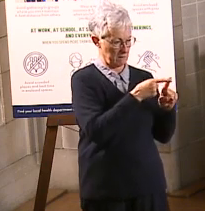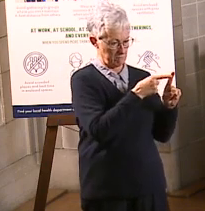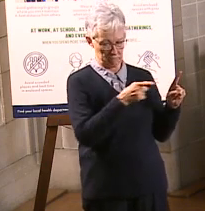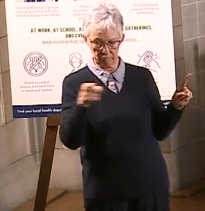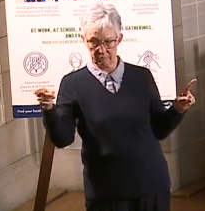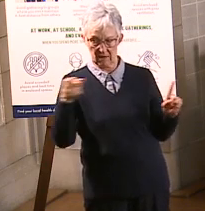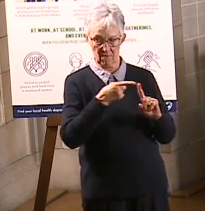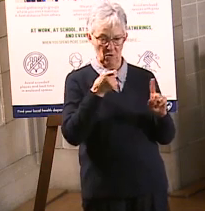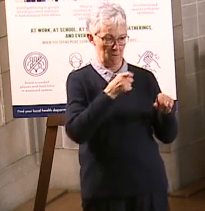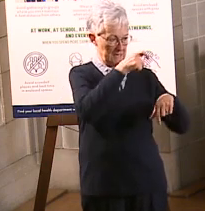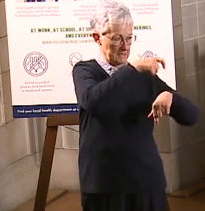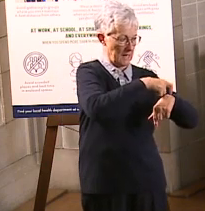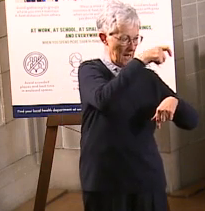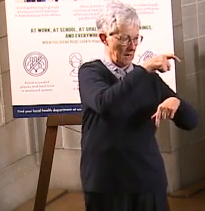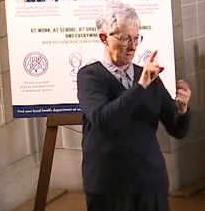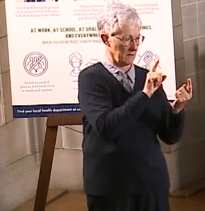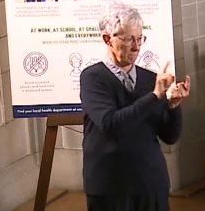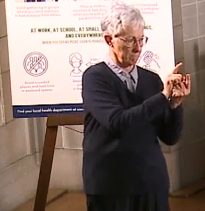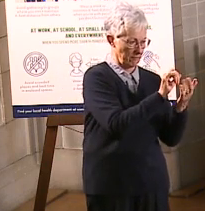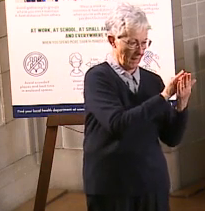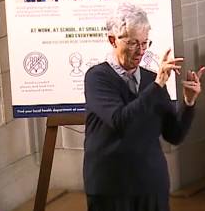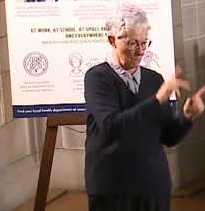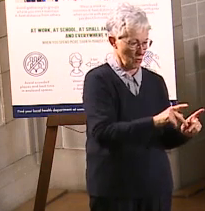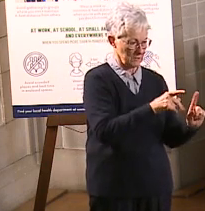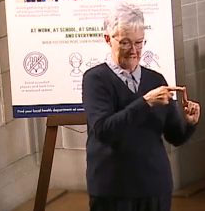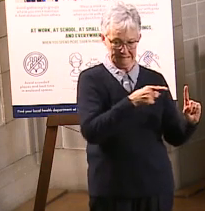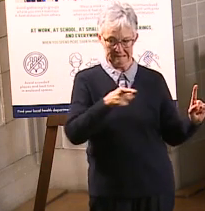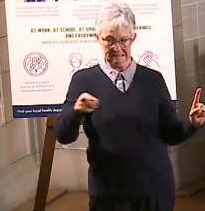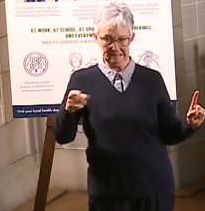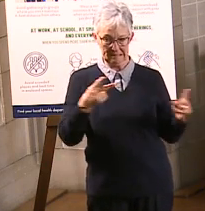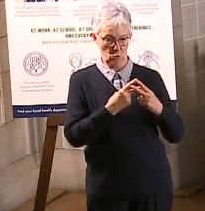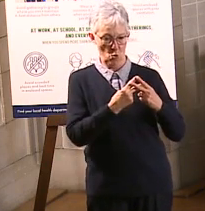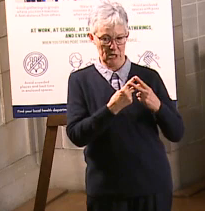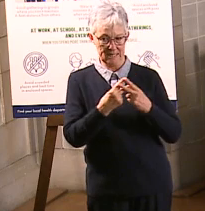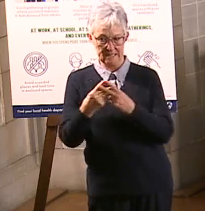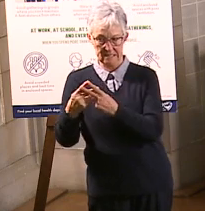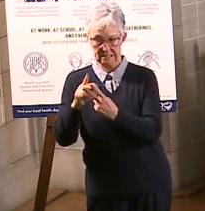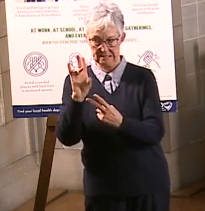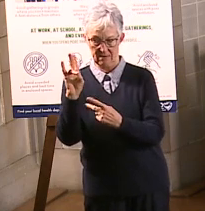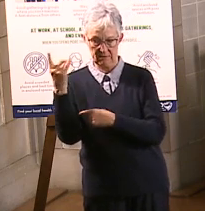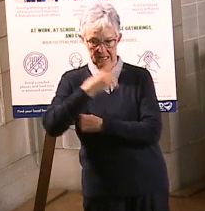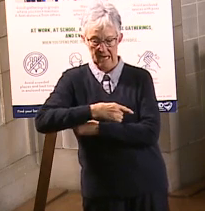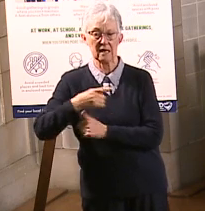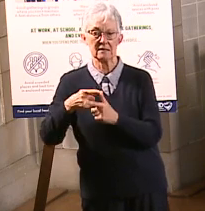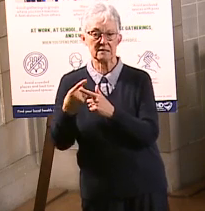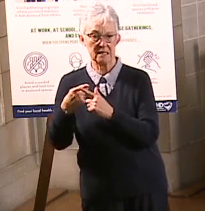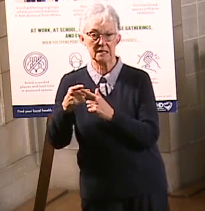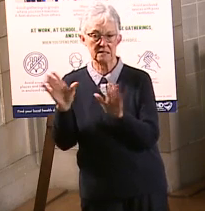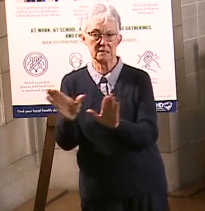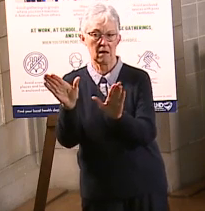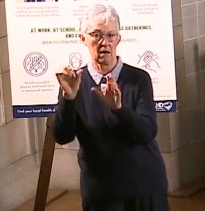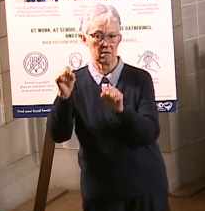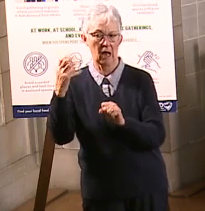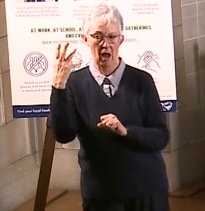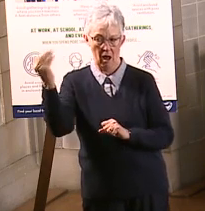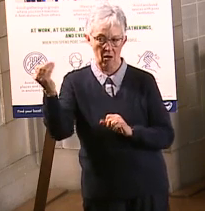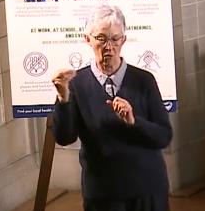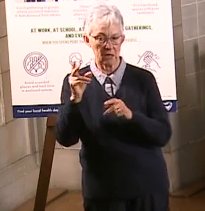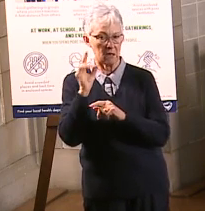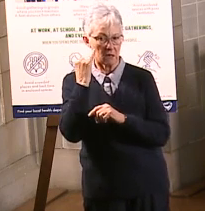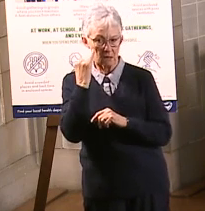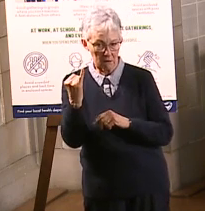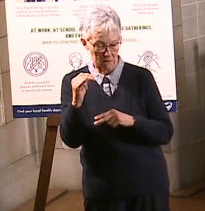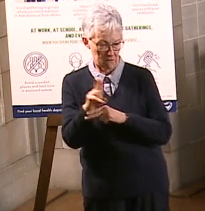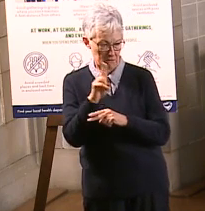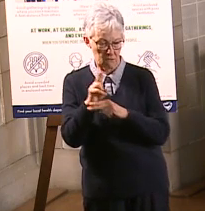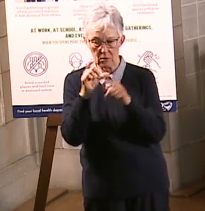had from yesterday from Test Nebraska. So that's good news there that I don't have it. So appreciate